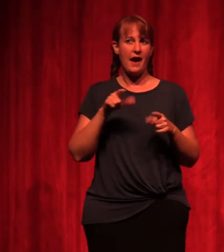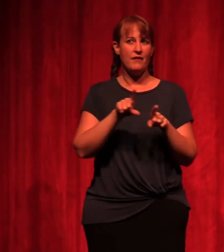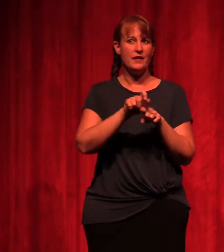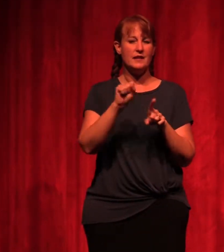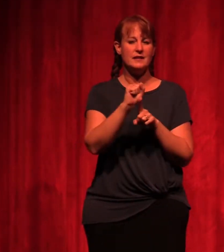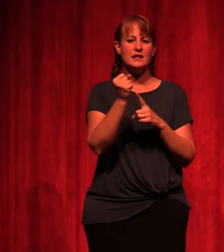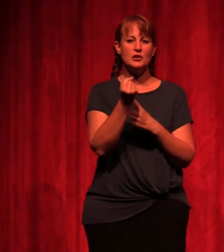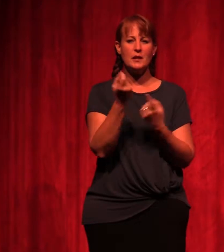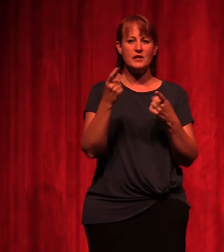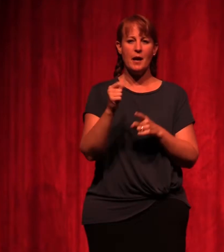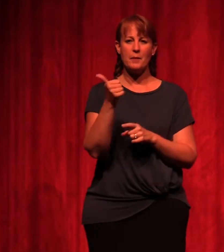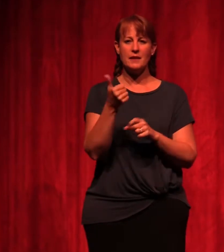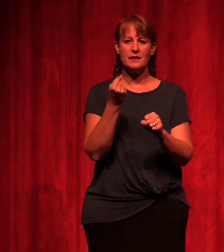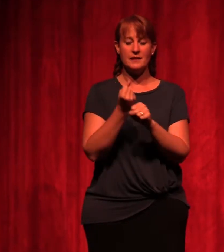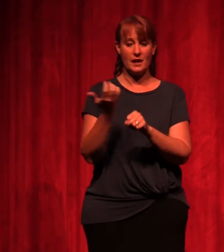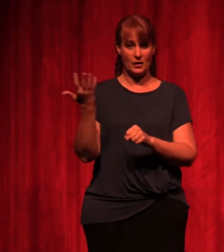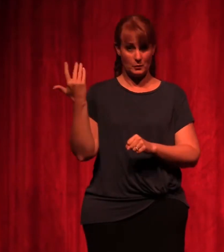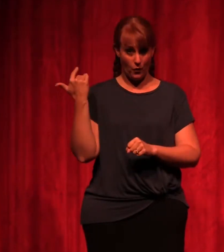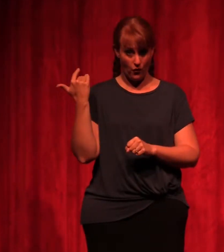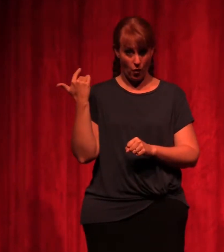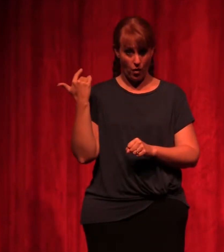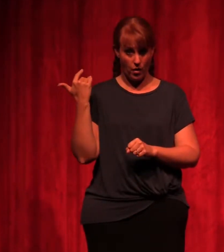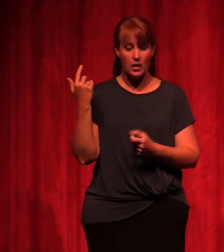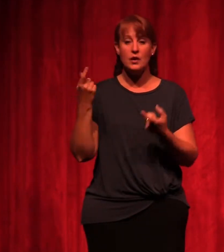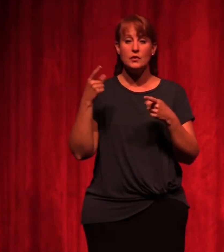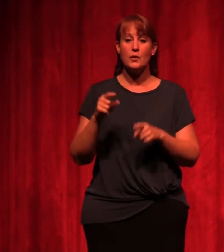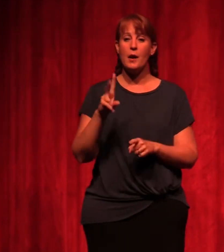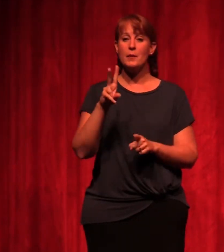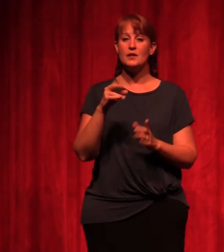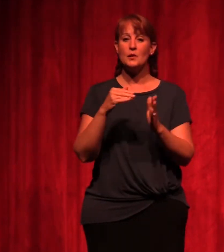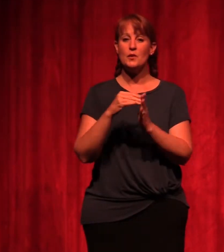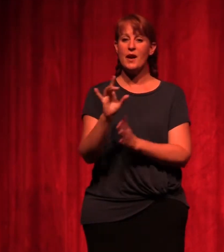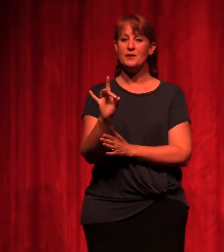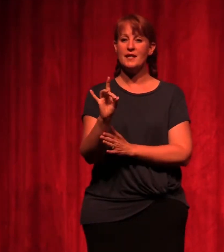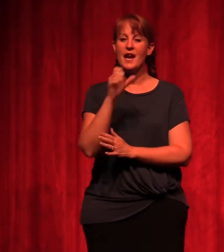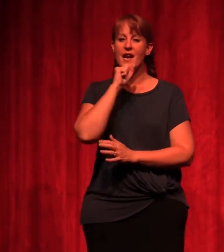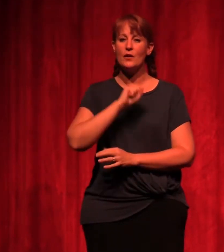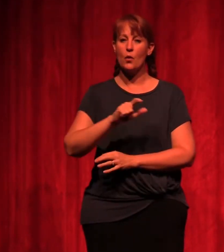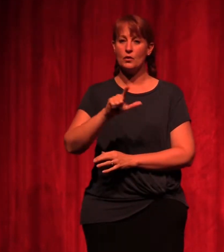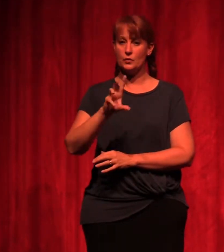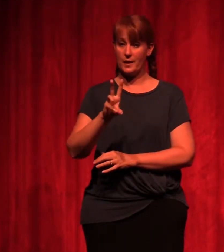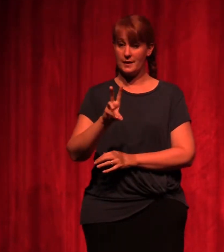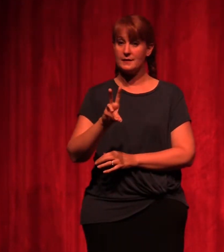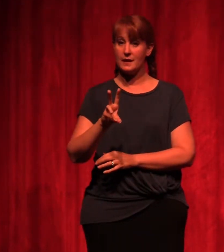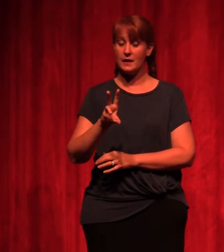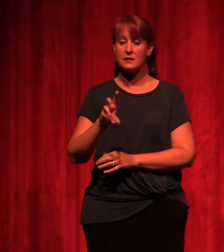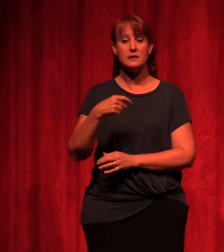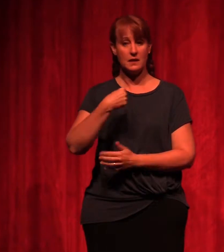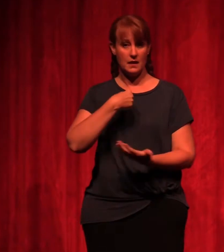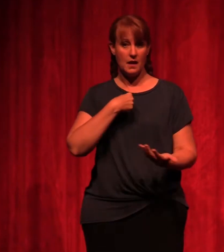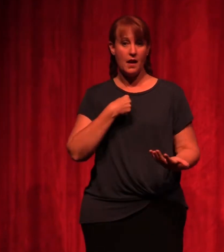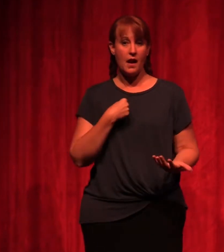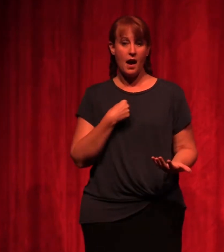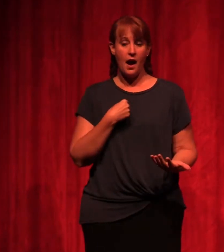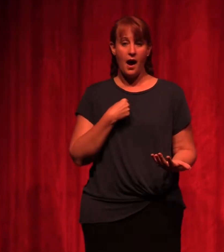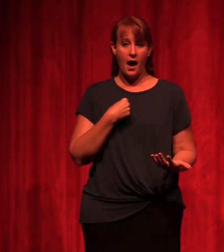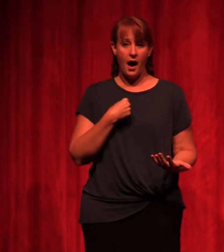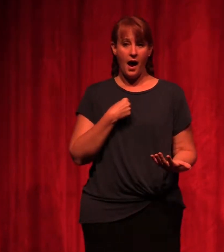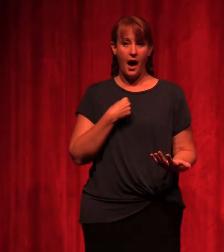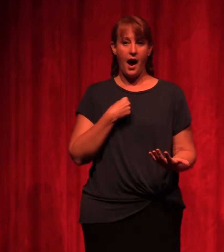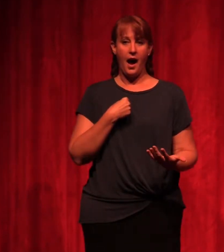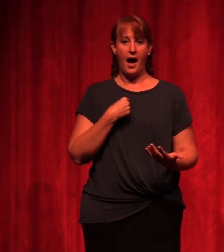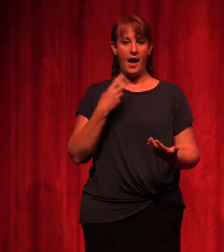earlier. So in 2008, I was 26 years old, and I